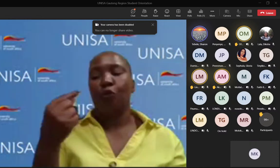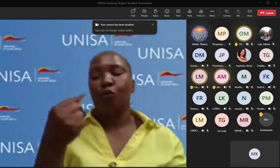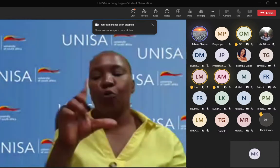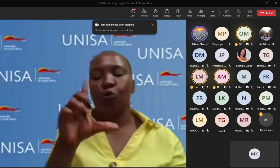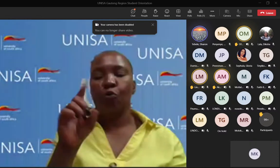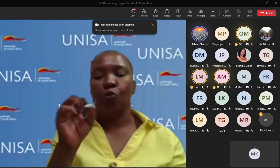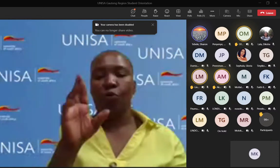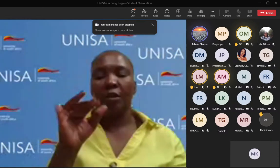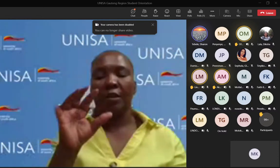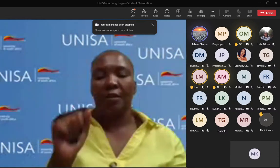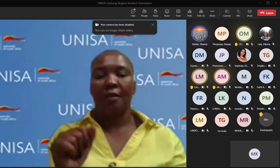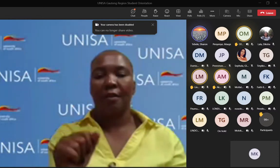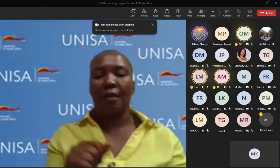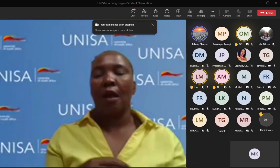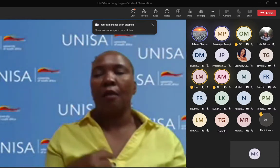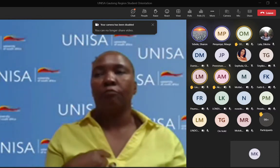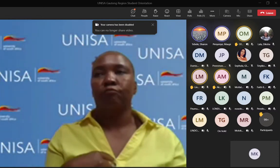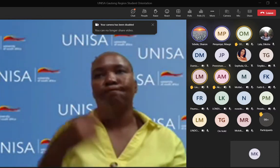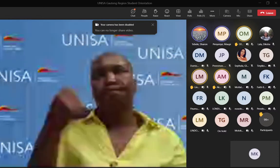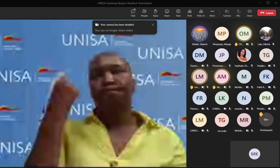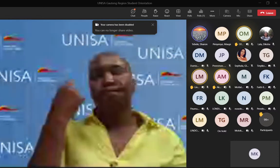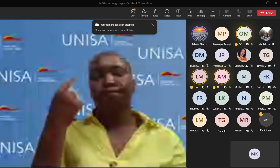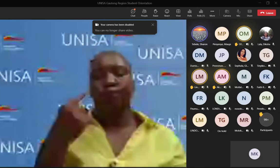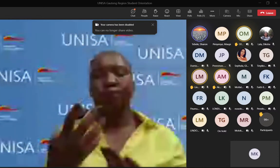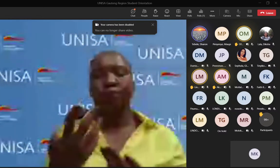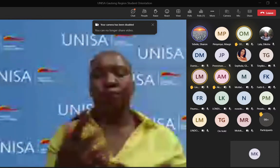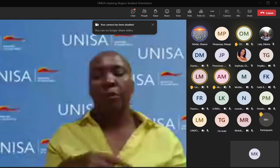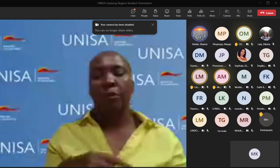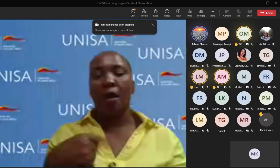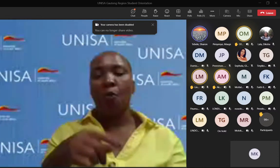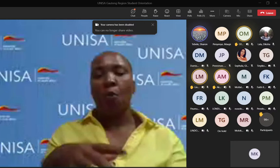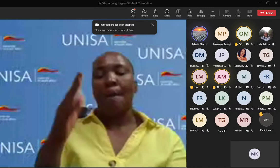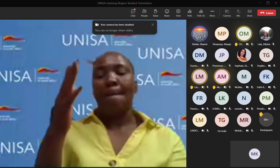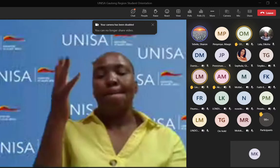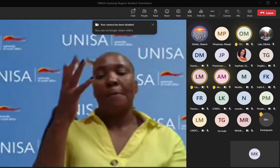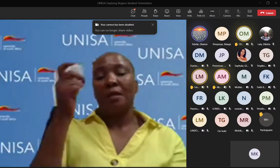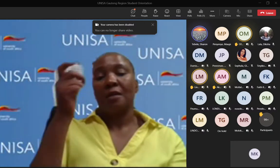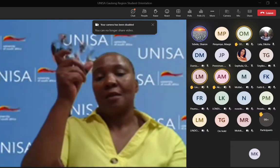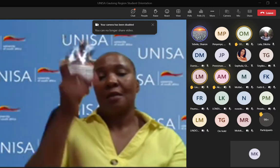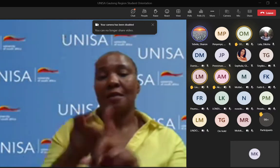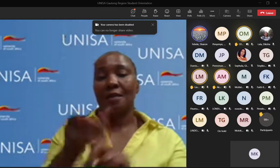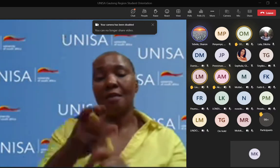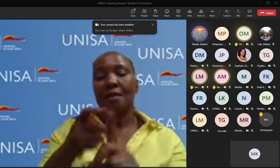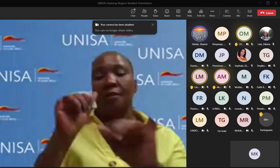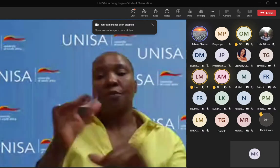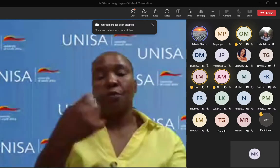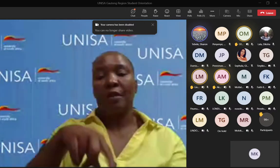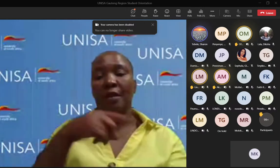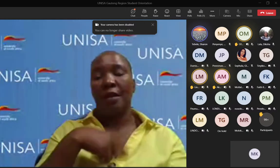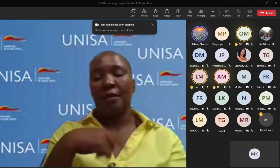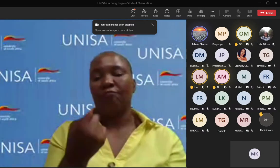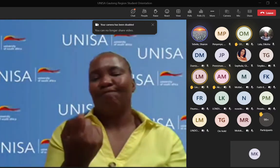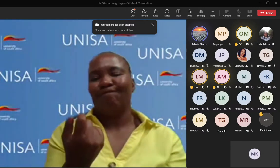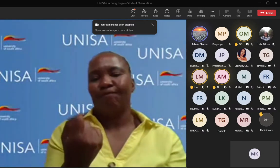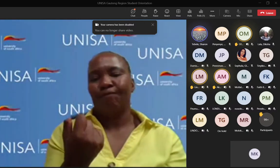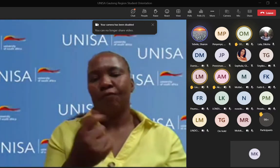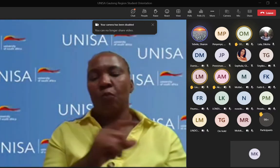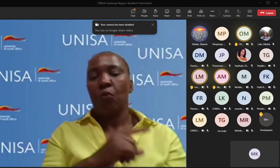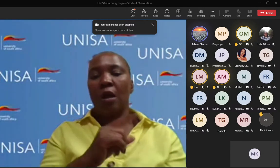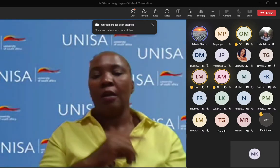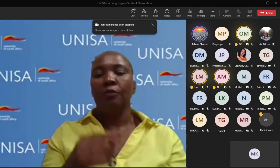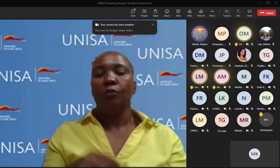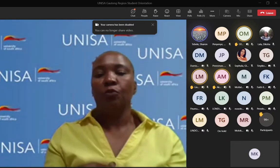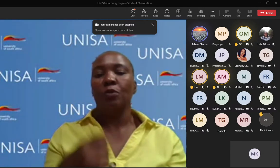Miss um I still I'm really request our presenters to stay with us for a while if you can just so you can attend to student